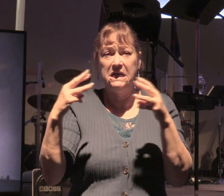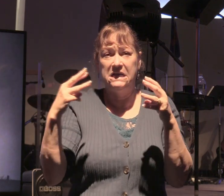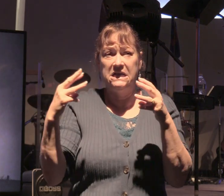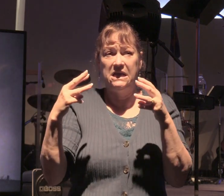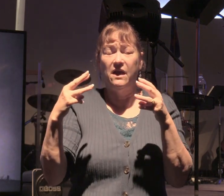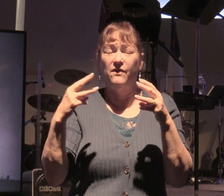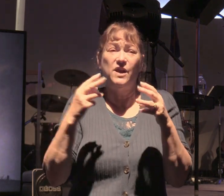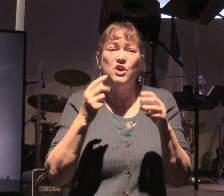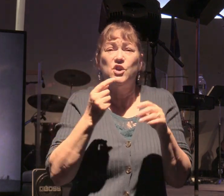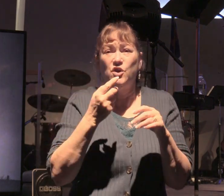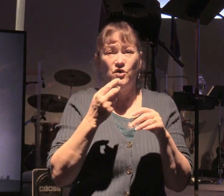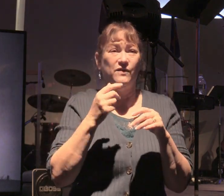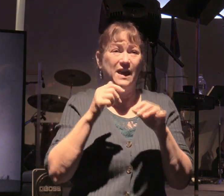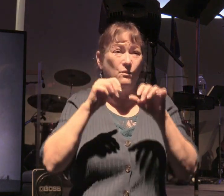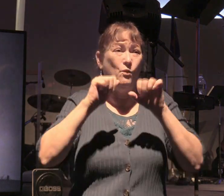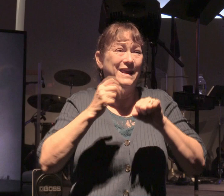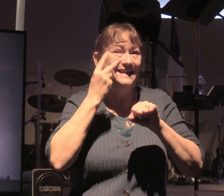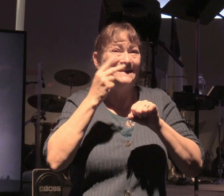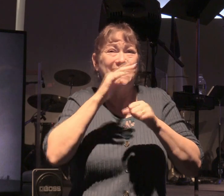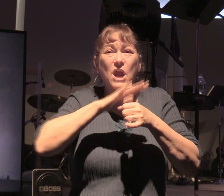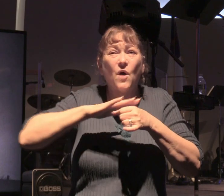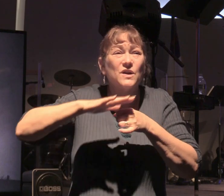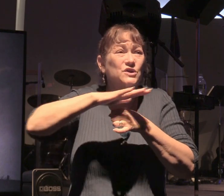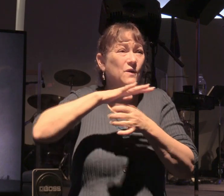than what you and I might see on the surface.